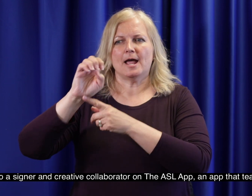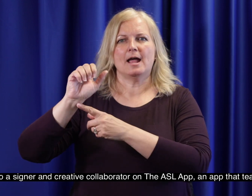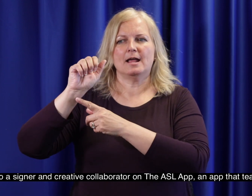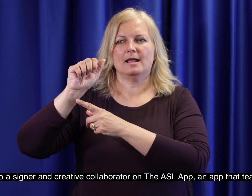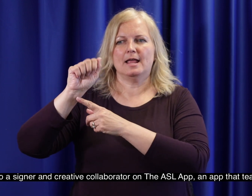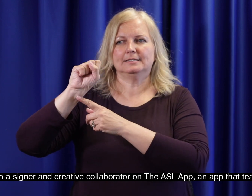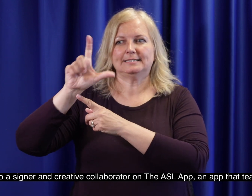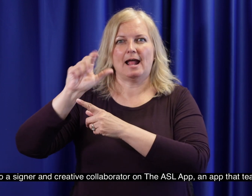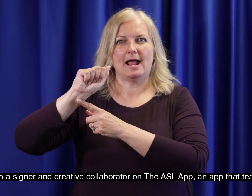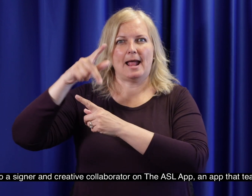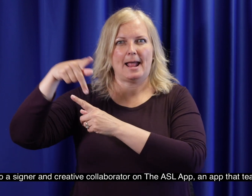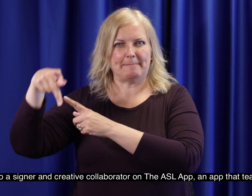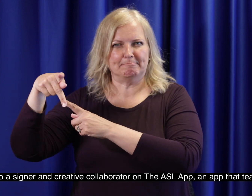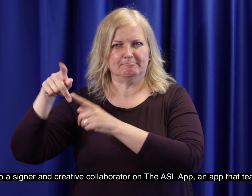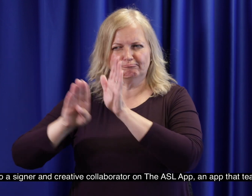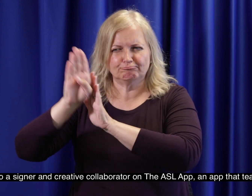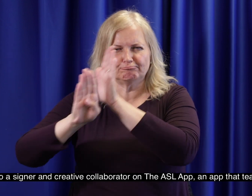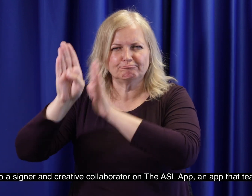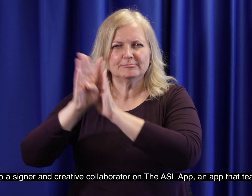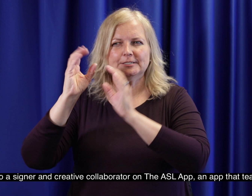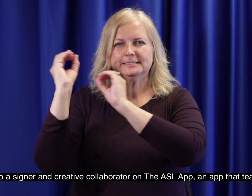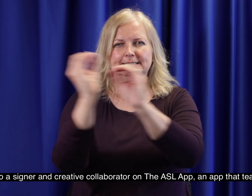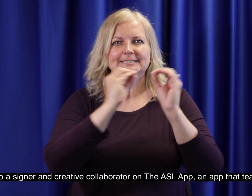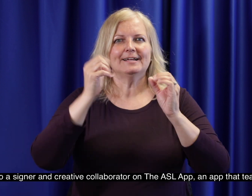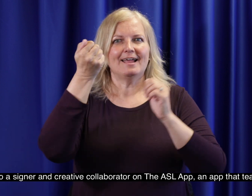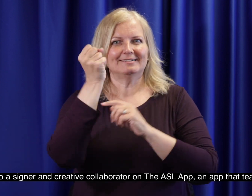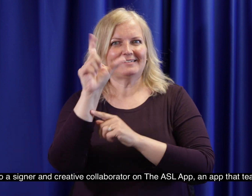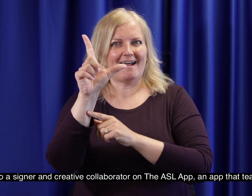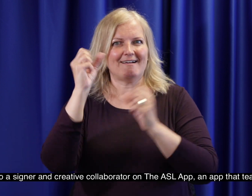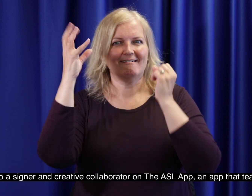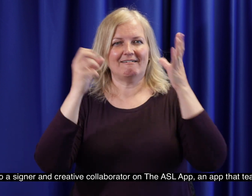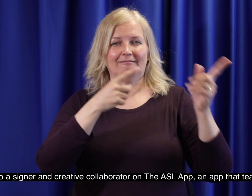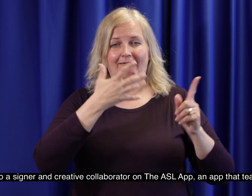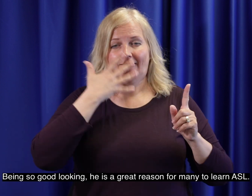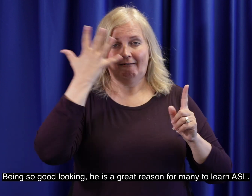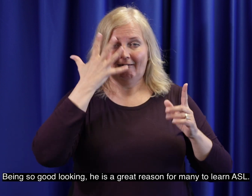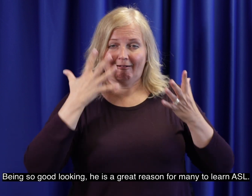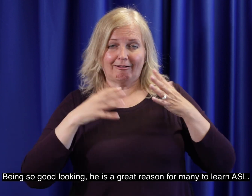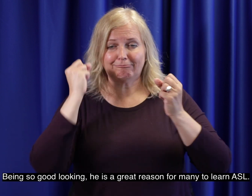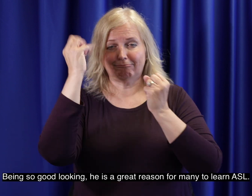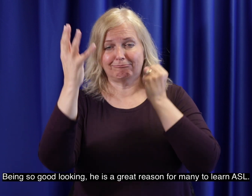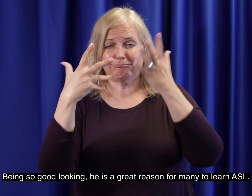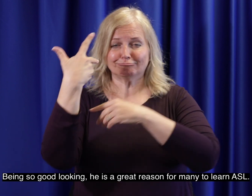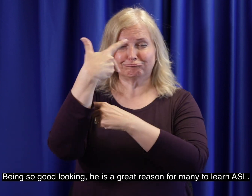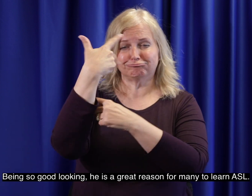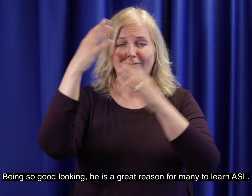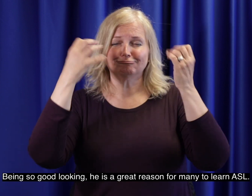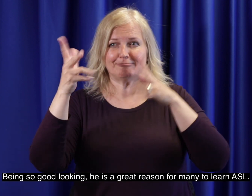Nyle is also a signer and creative collaborator on the ASL app, an app that teaches ASL. Being so